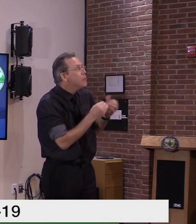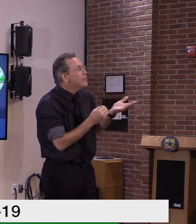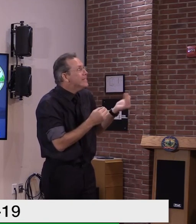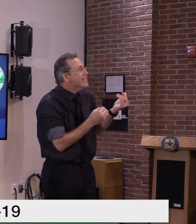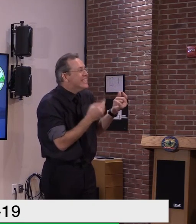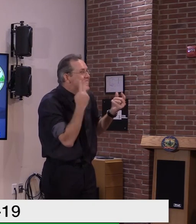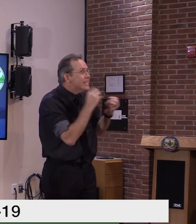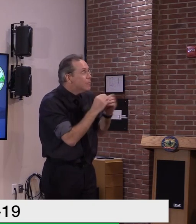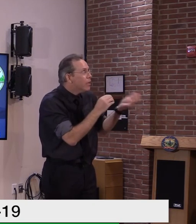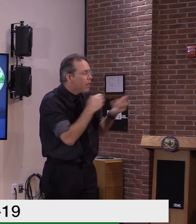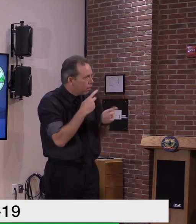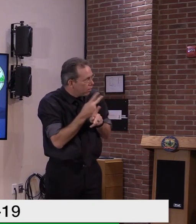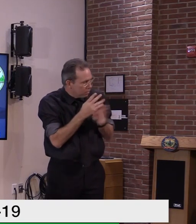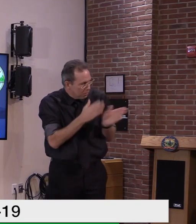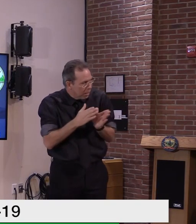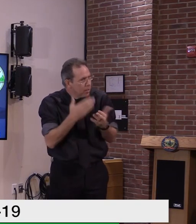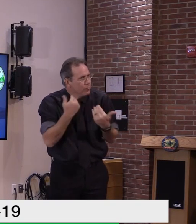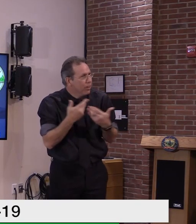Newport Daily.